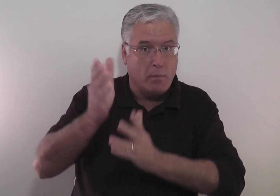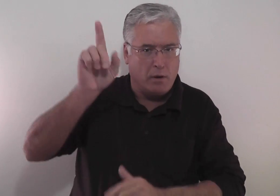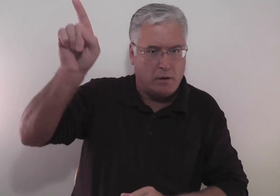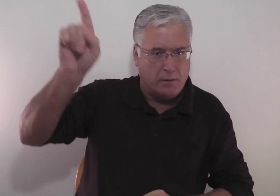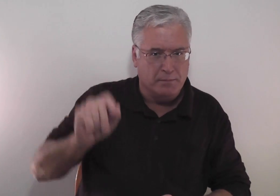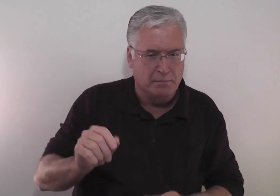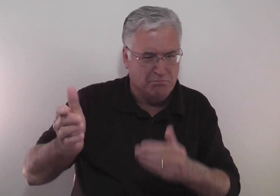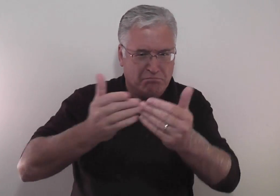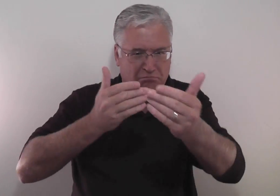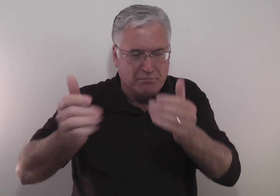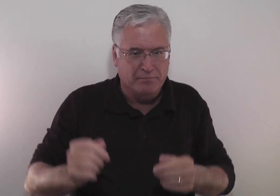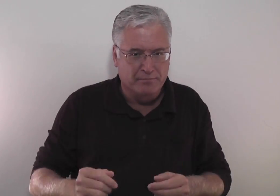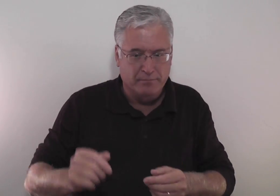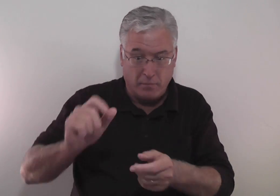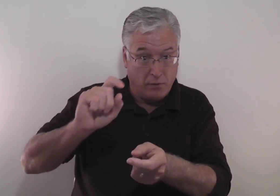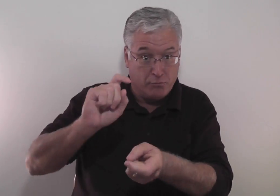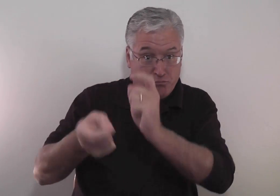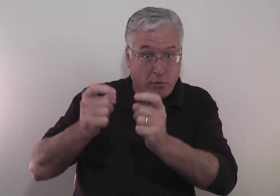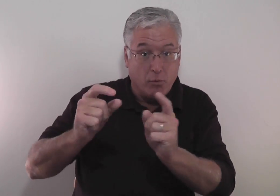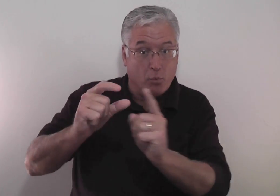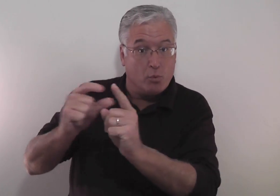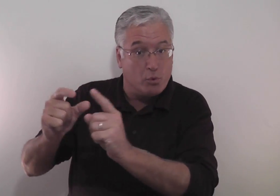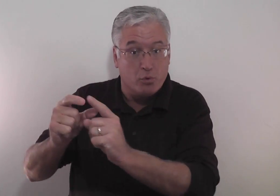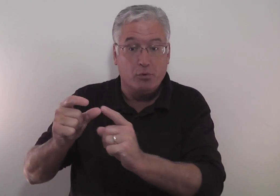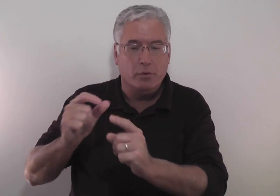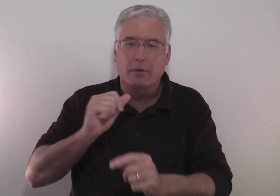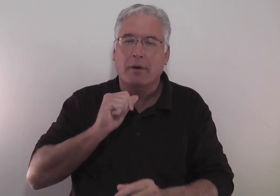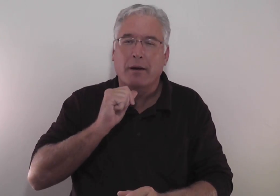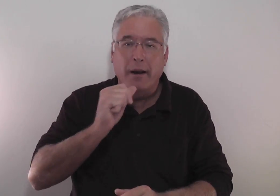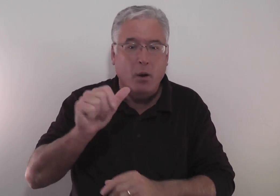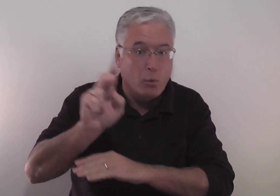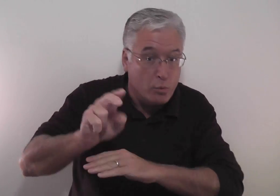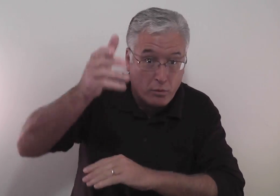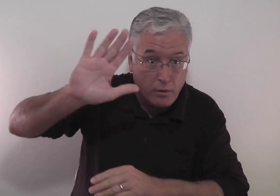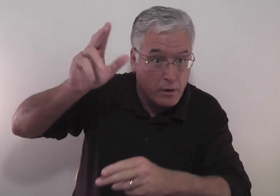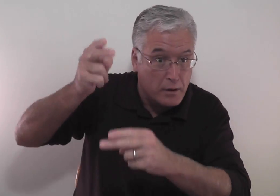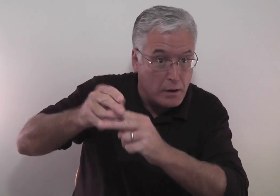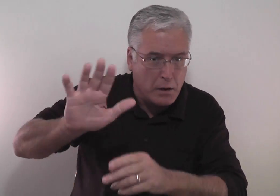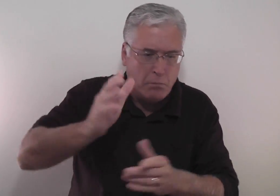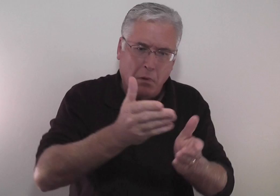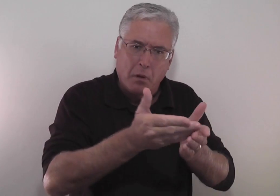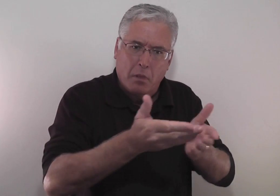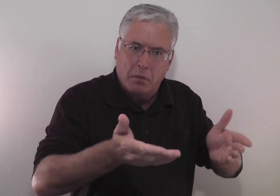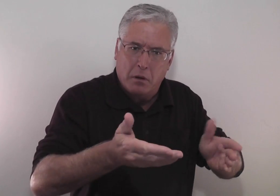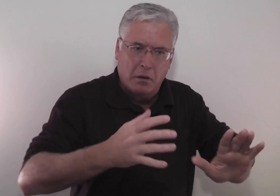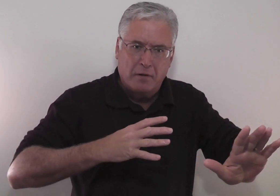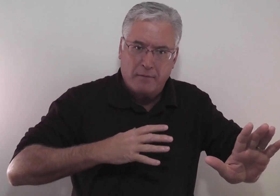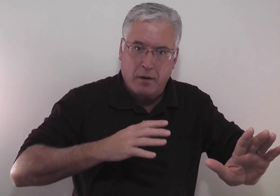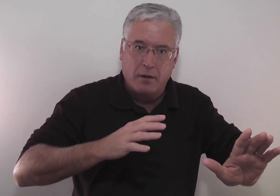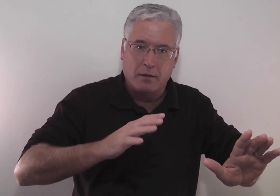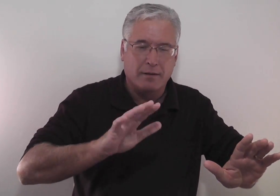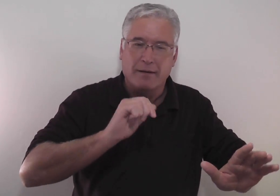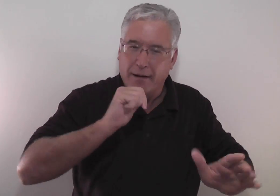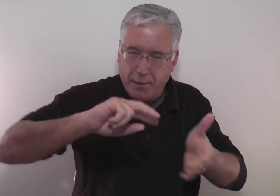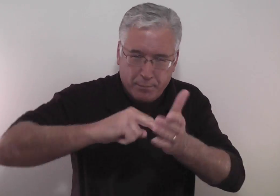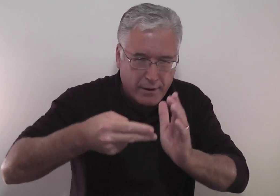if the person is making a vow under things and not using, just changing the words, it's still under God's name. Doesn't matter if they're just